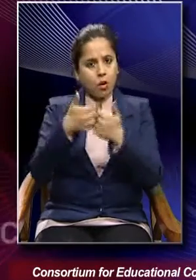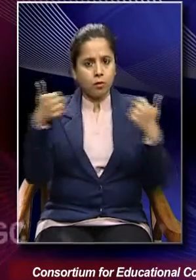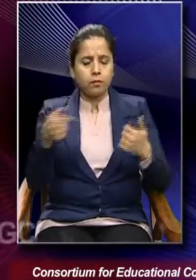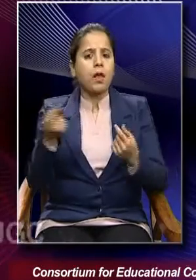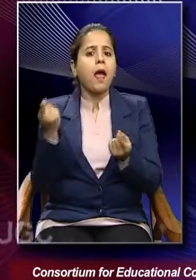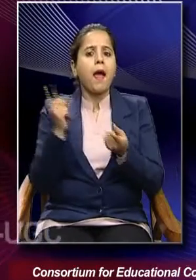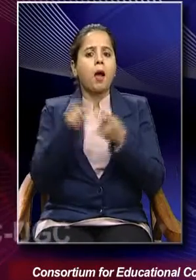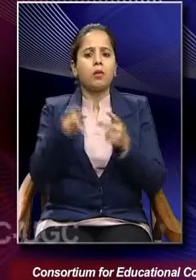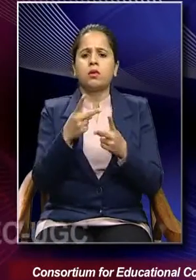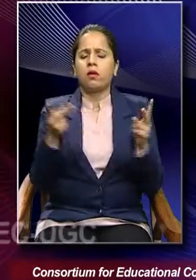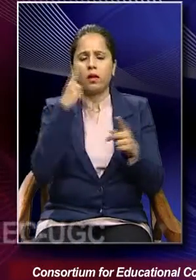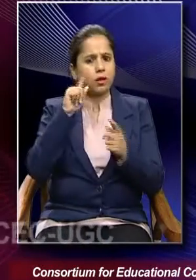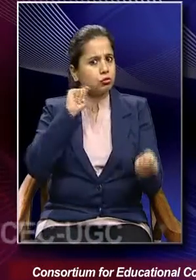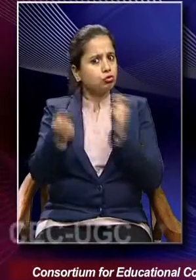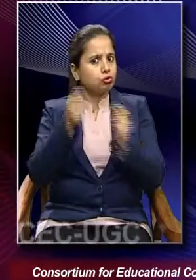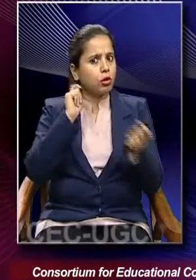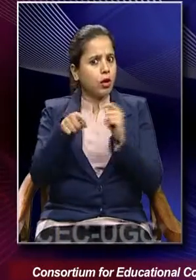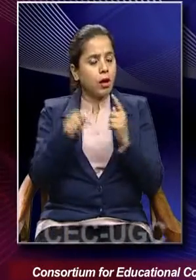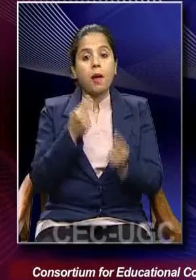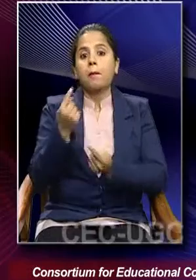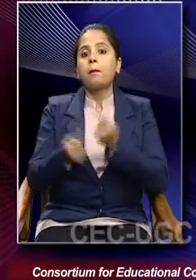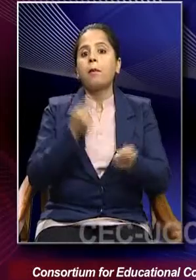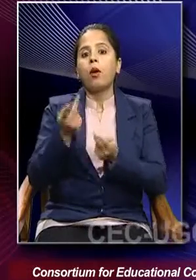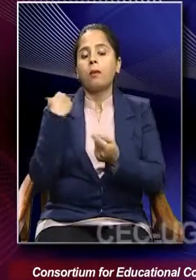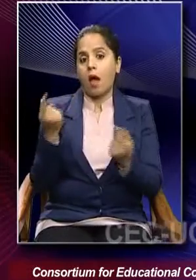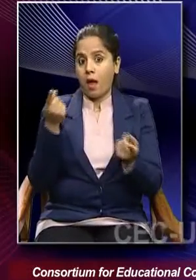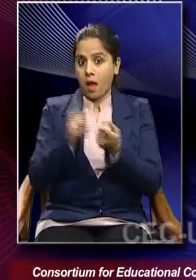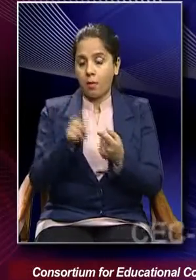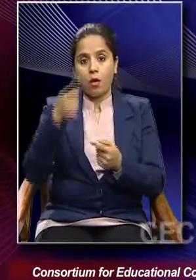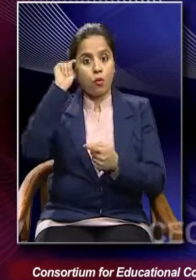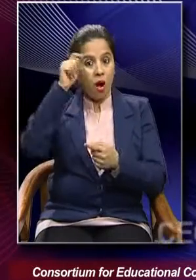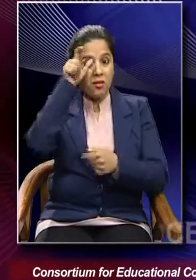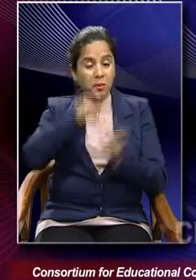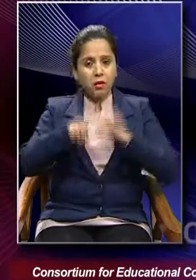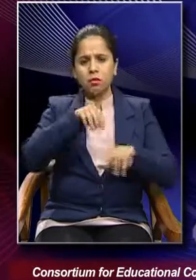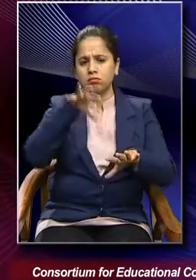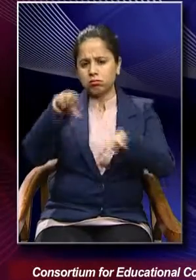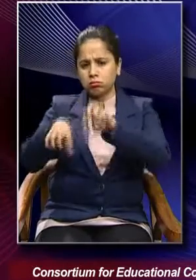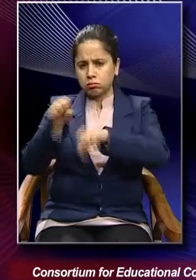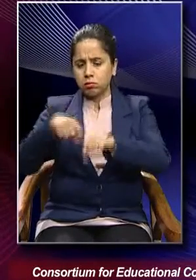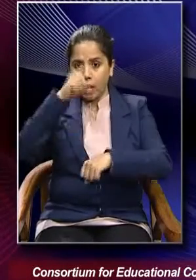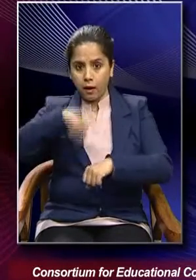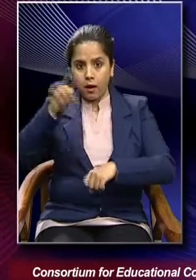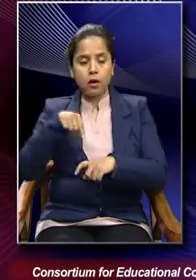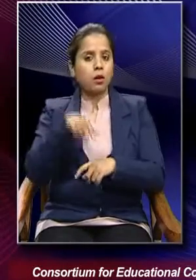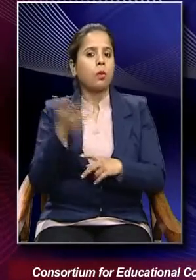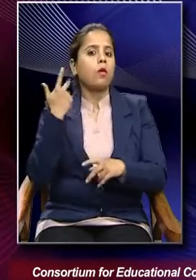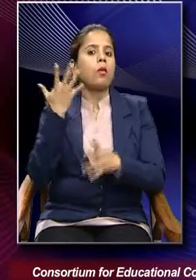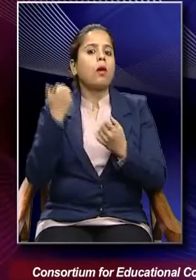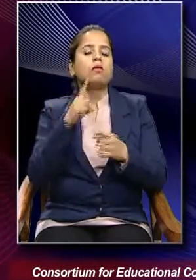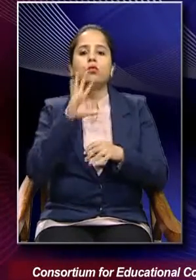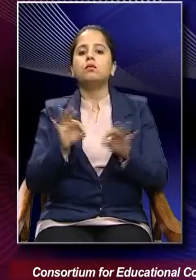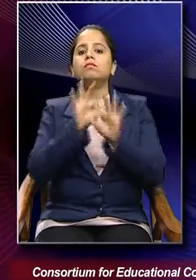in several changes in the political scene during the colonial period. So there was the formation